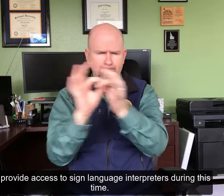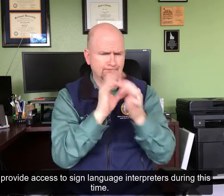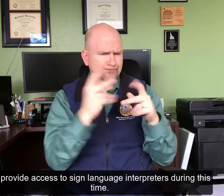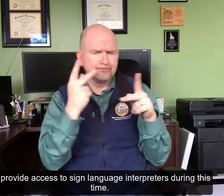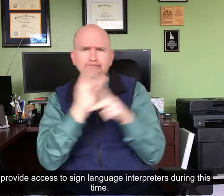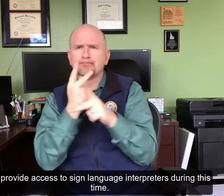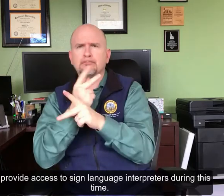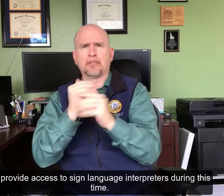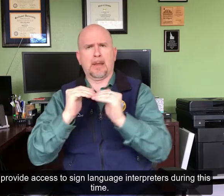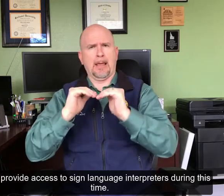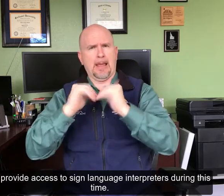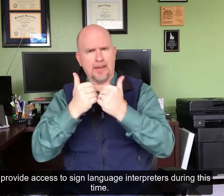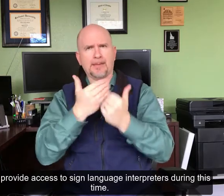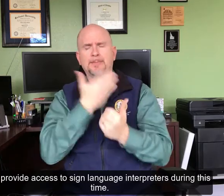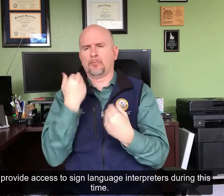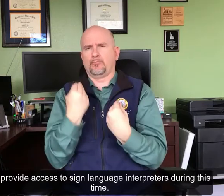interpreters during this time.